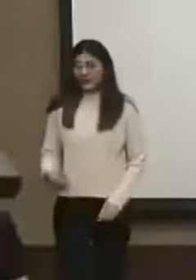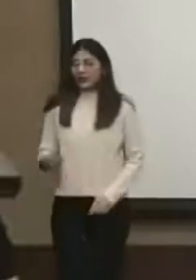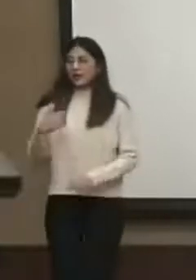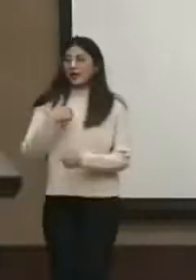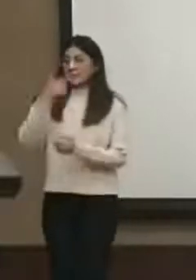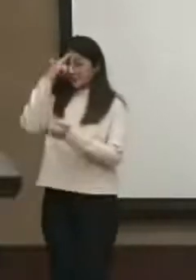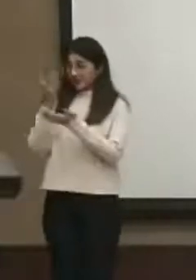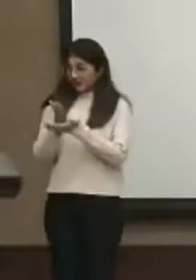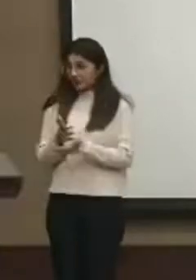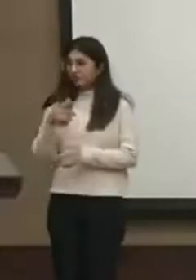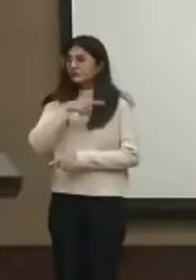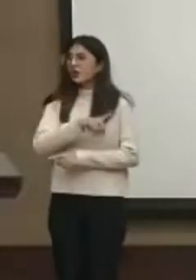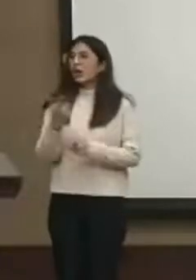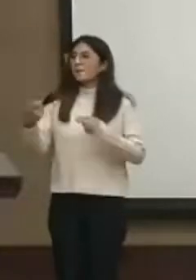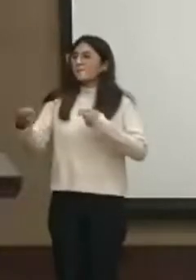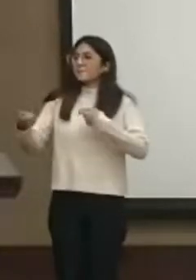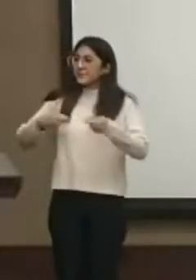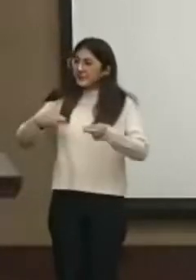initiative. It should be a business